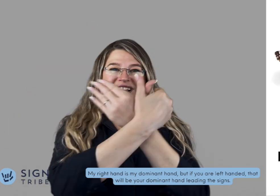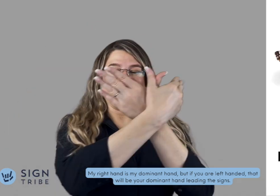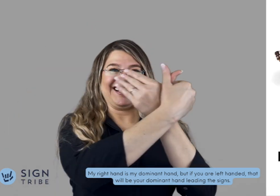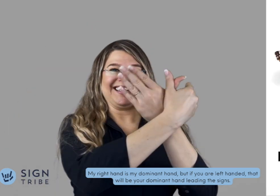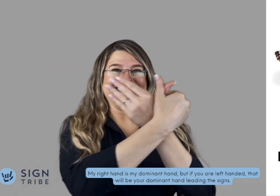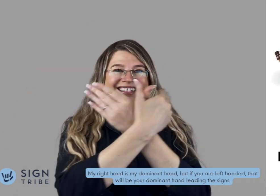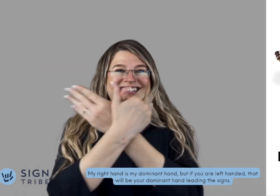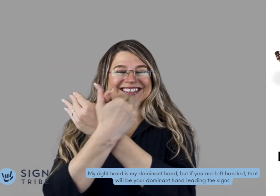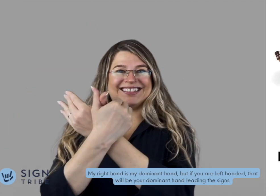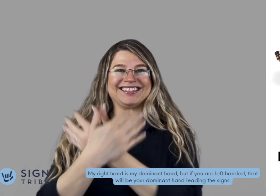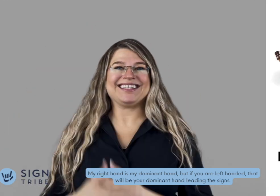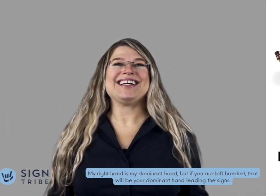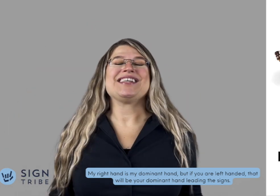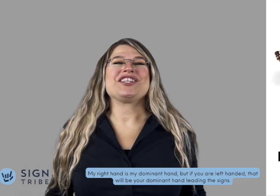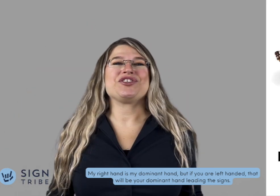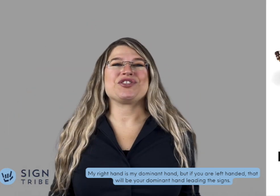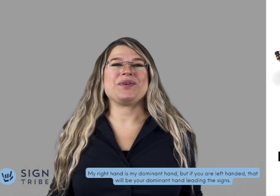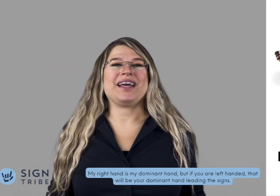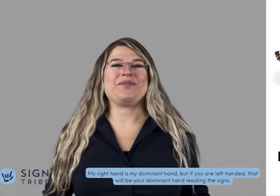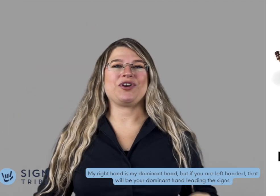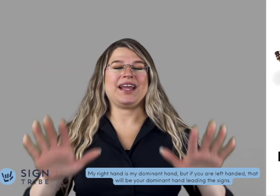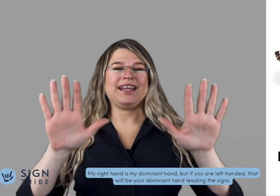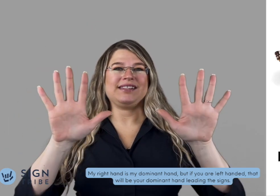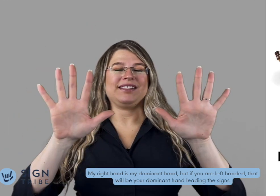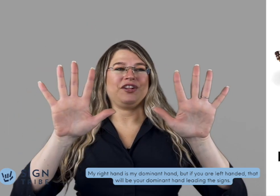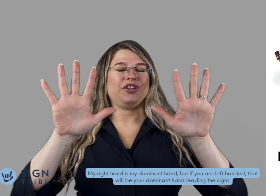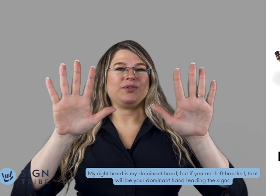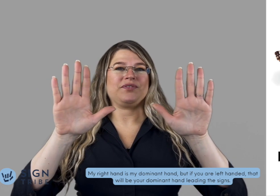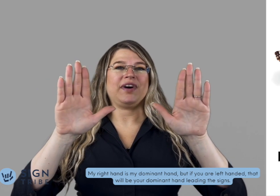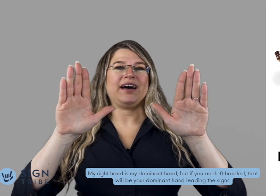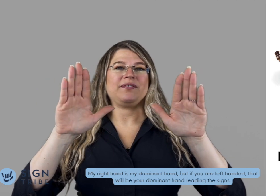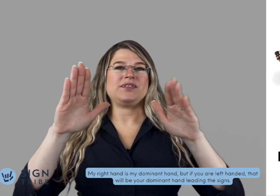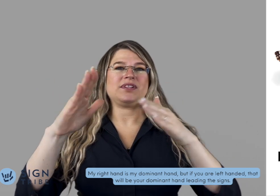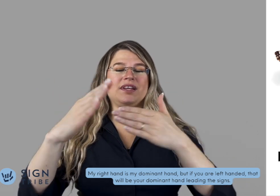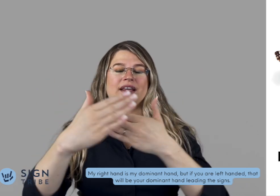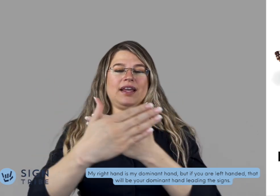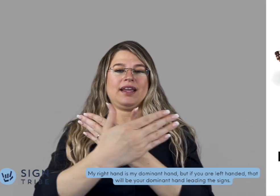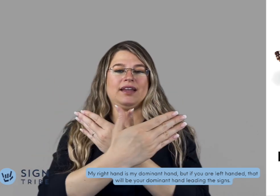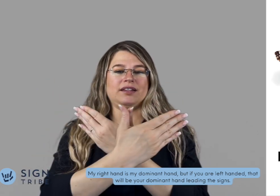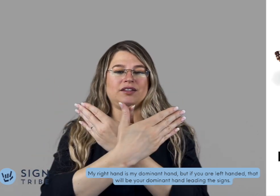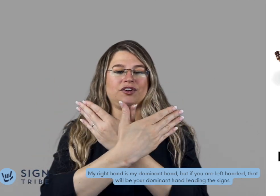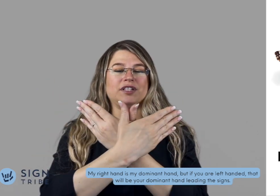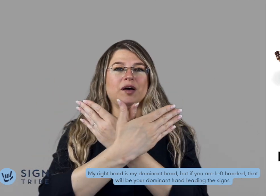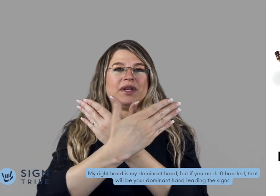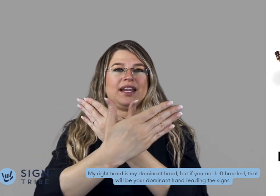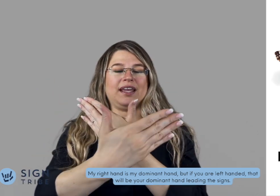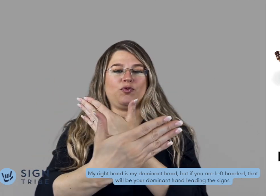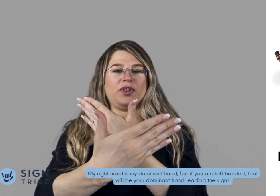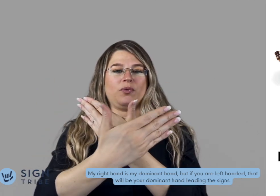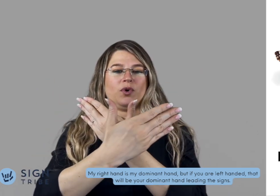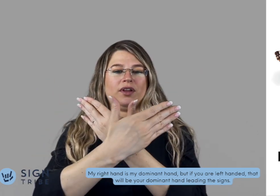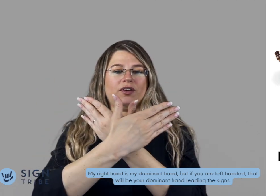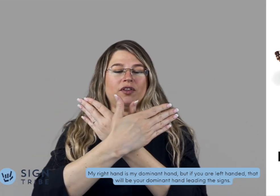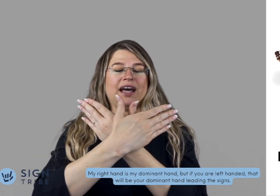Butterfly. So you're just going to have your hands in closed fives, and your dominant hand will be the one on the